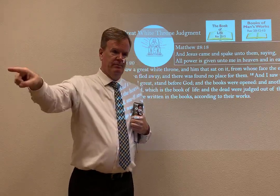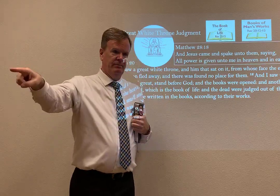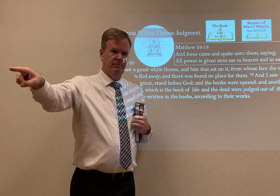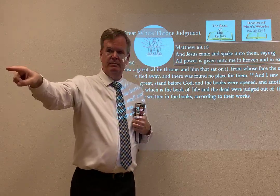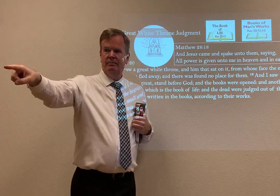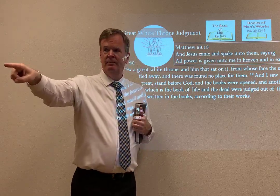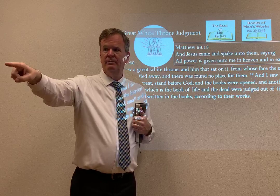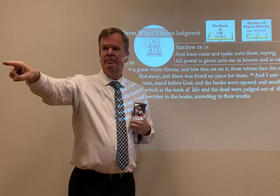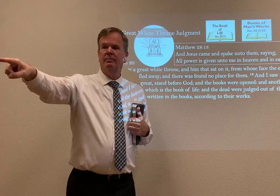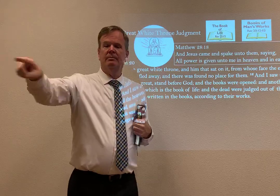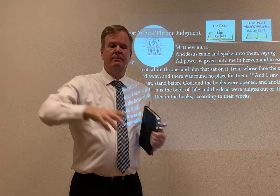Right, exactly.